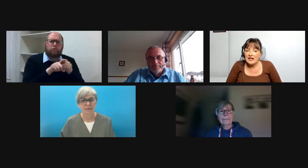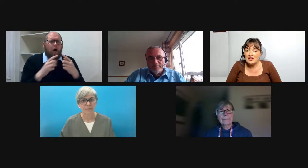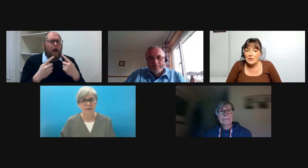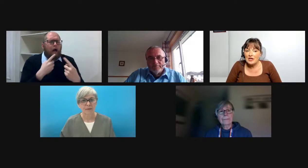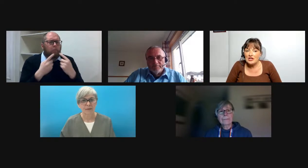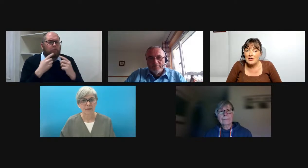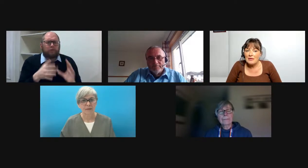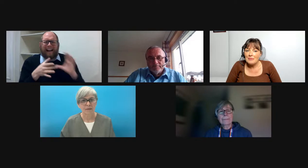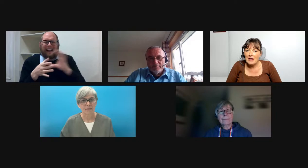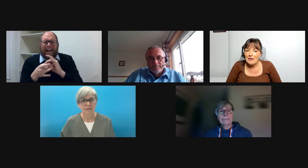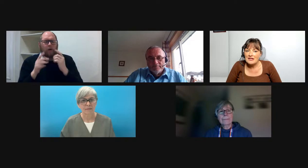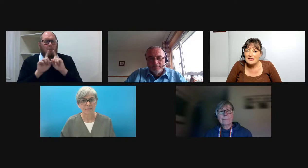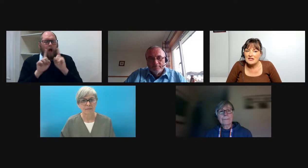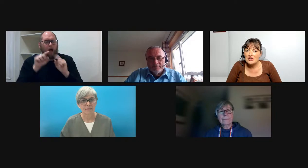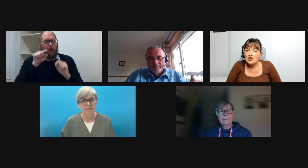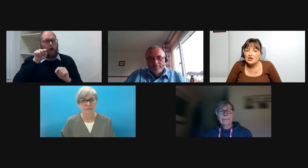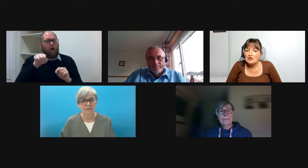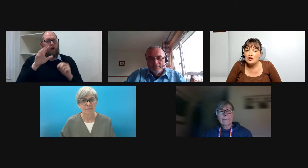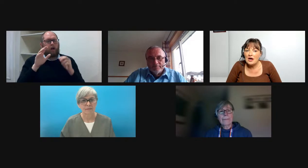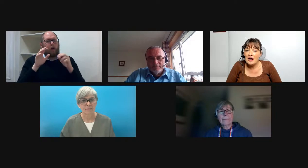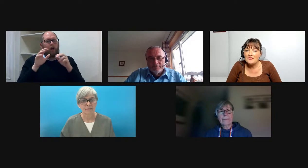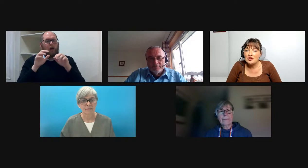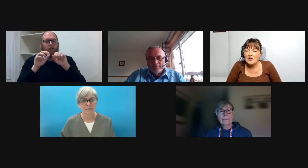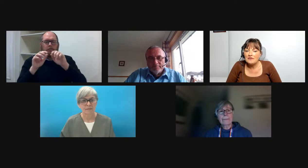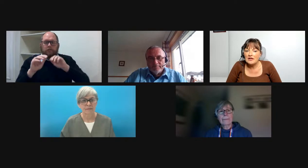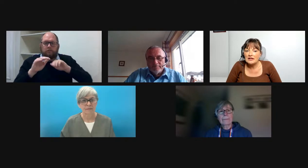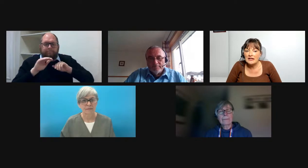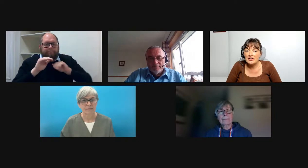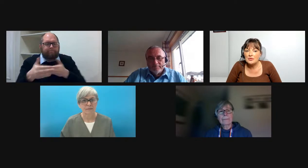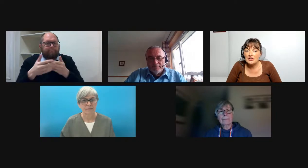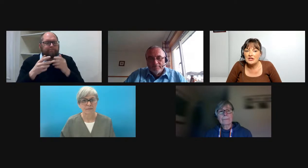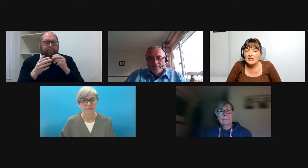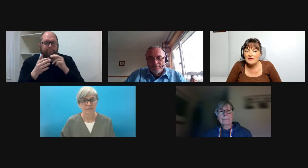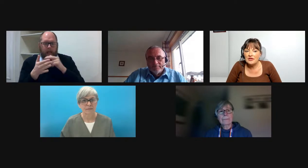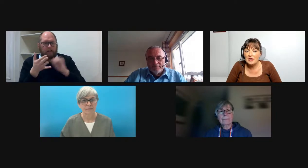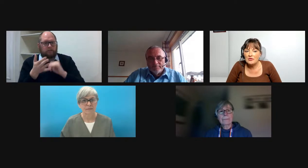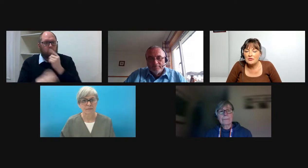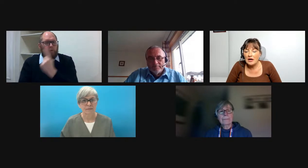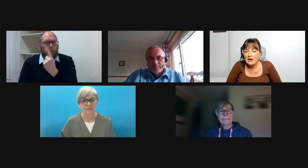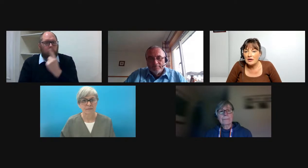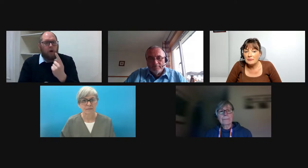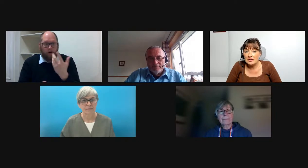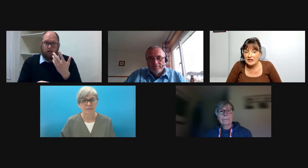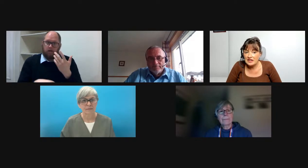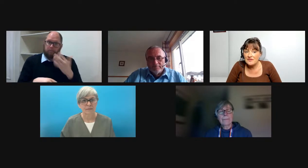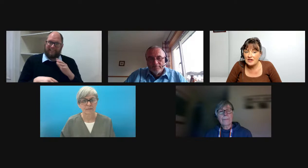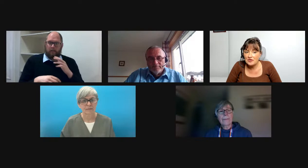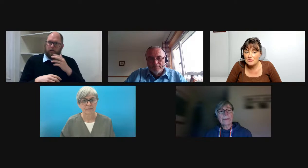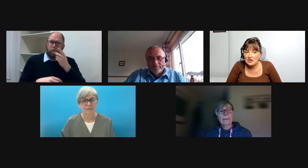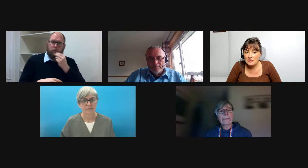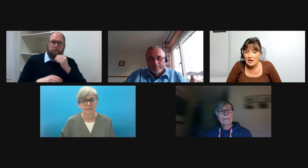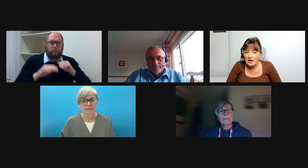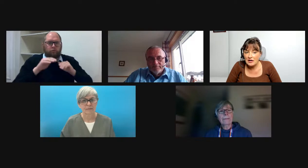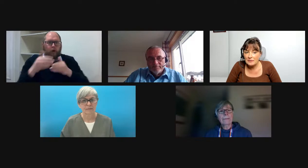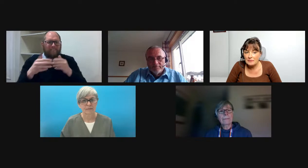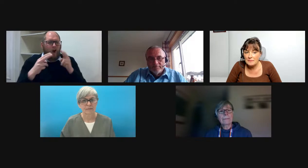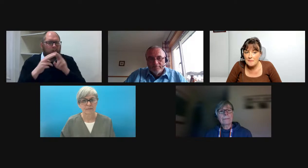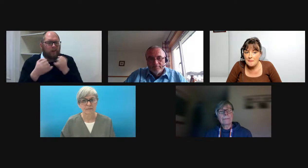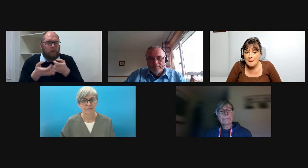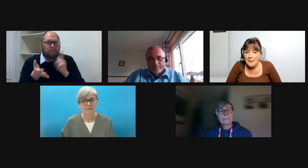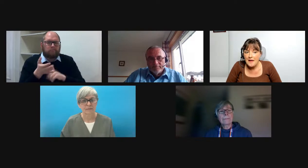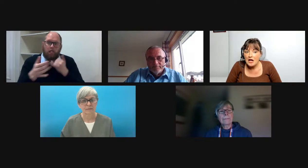So the next question I'm asking is, do you have sort of links when you're giving out like these videos?